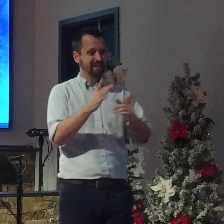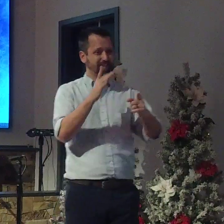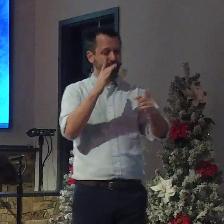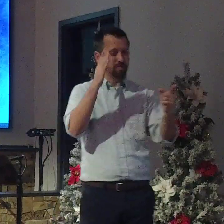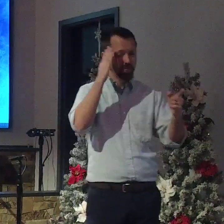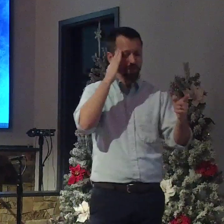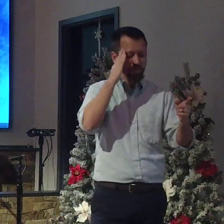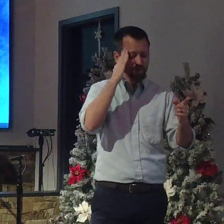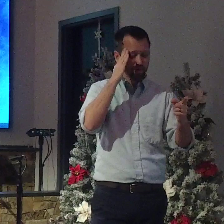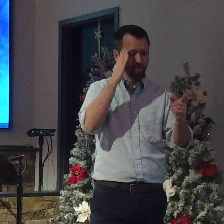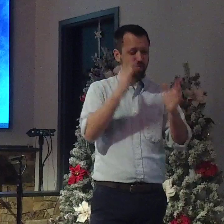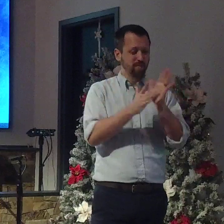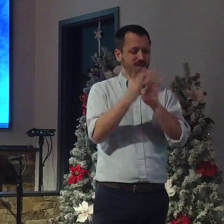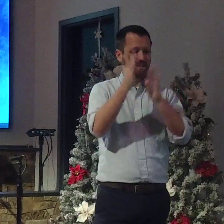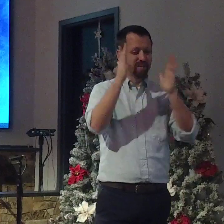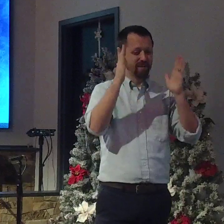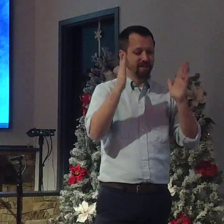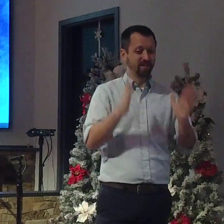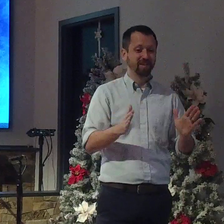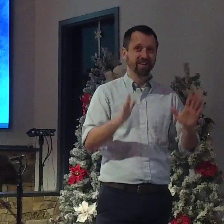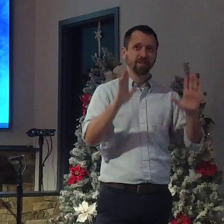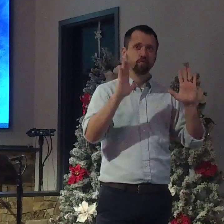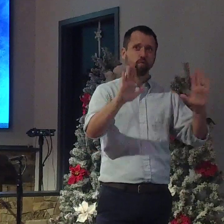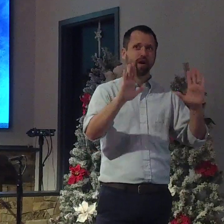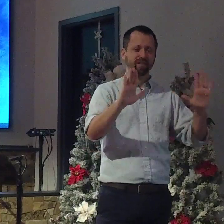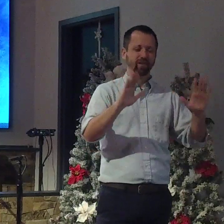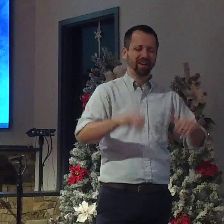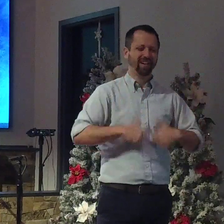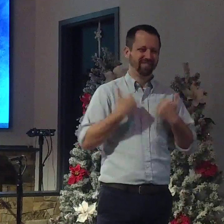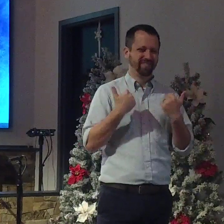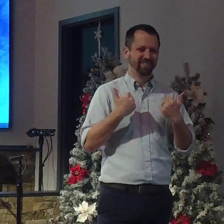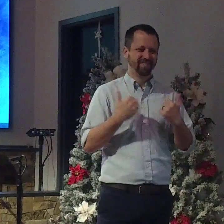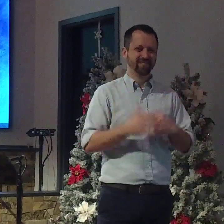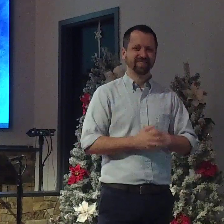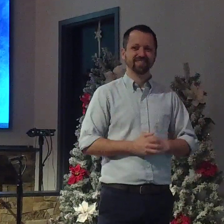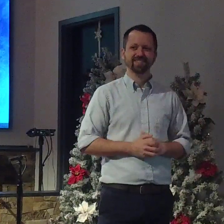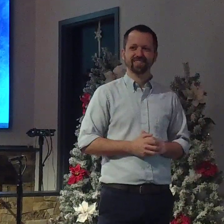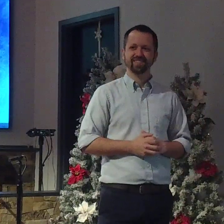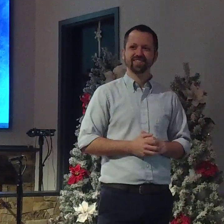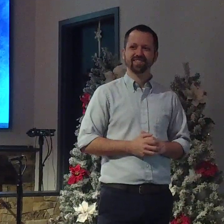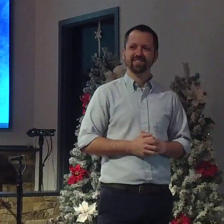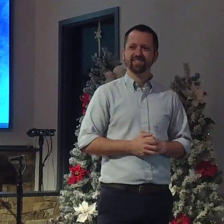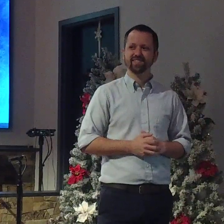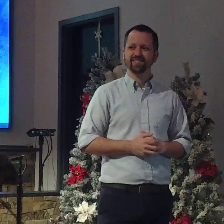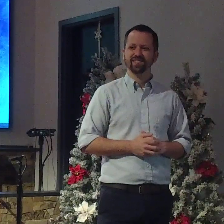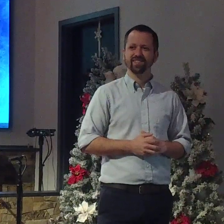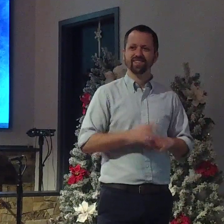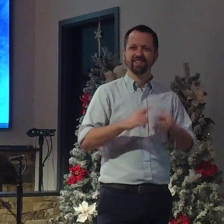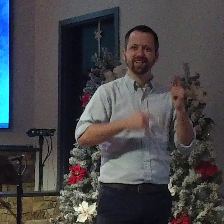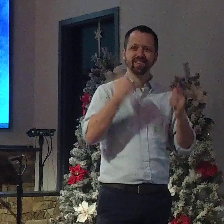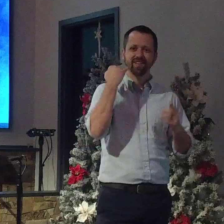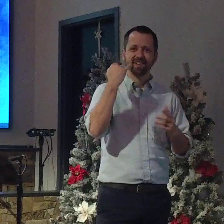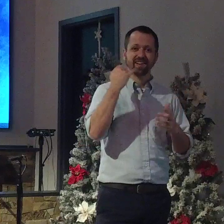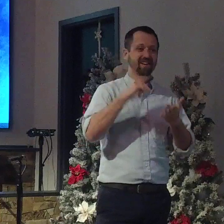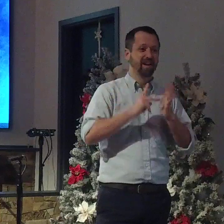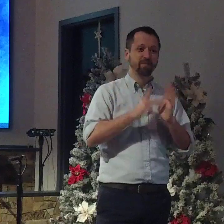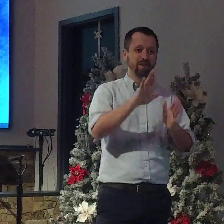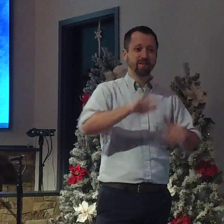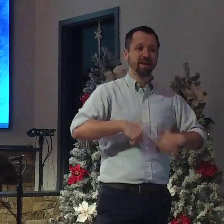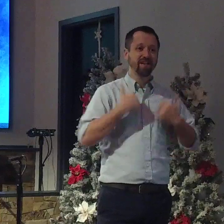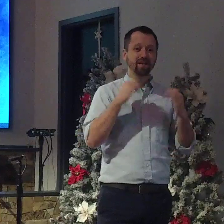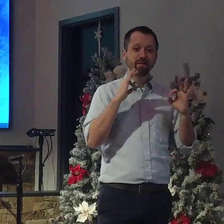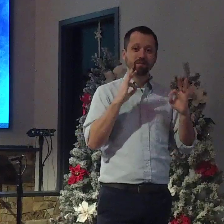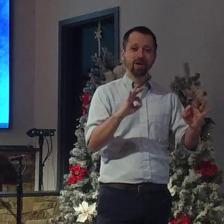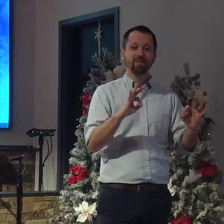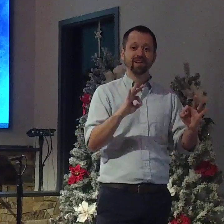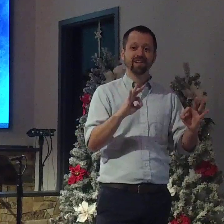Amen. The Jews in that day when Jesus was born, they were looking again for physical deliverance. But God gave them